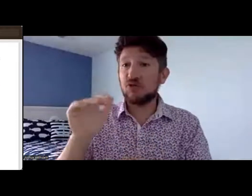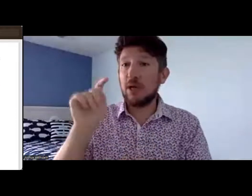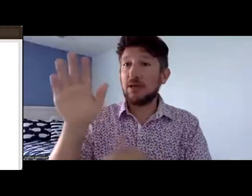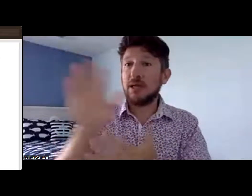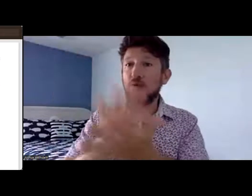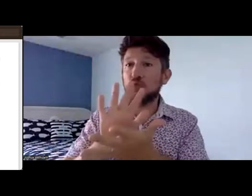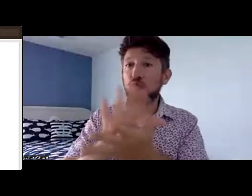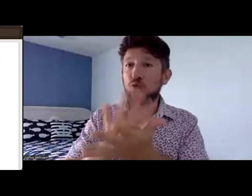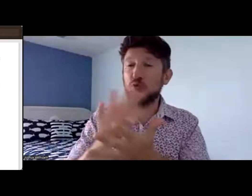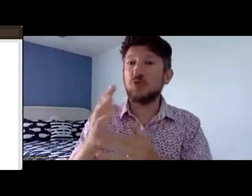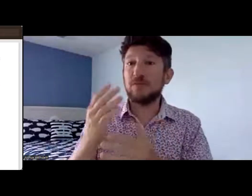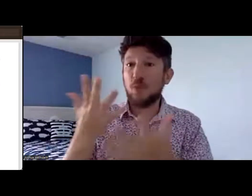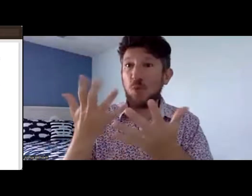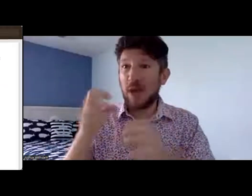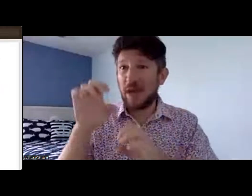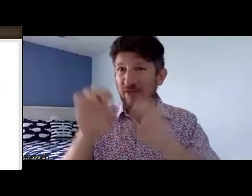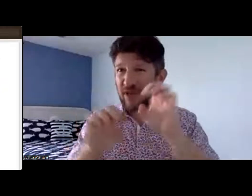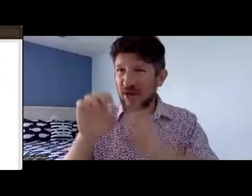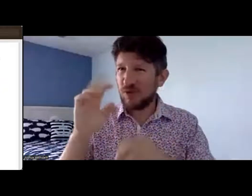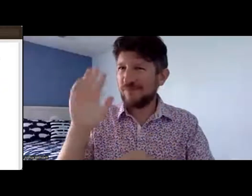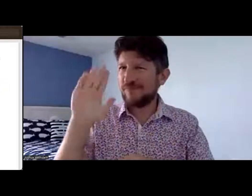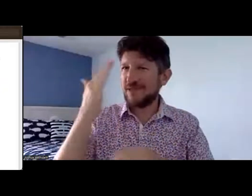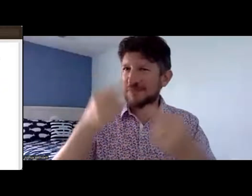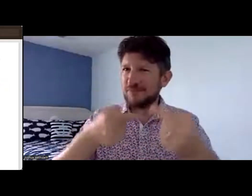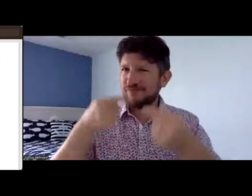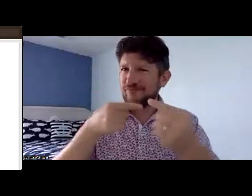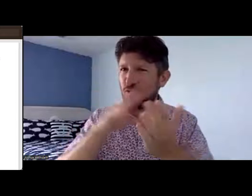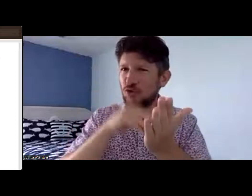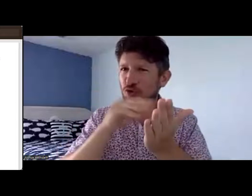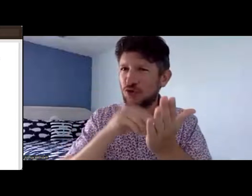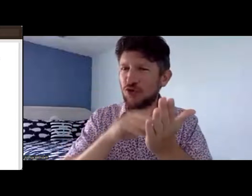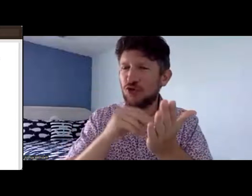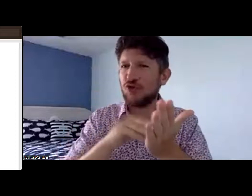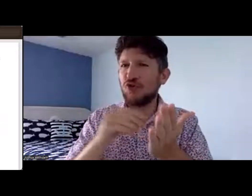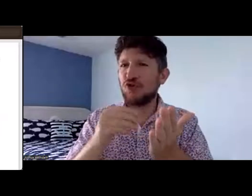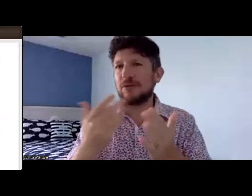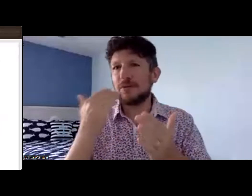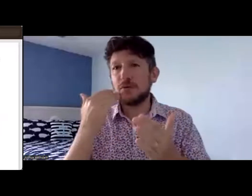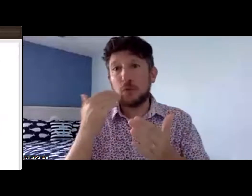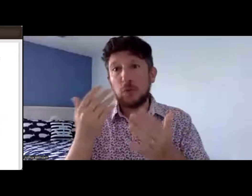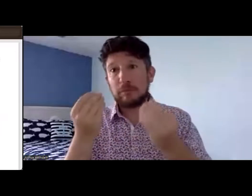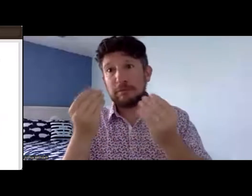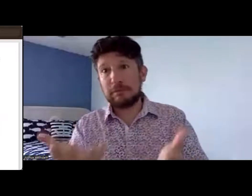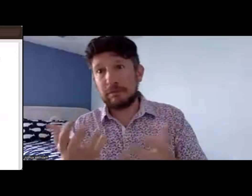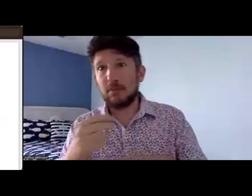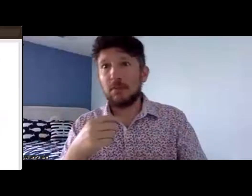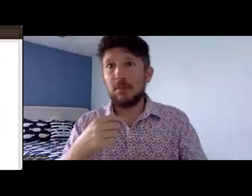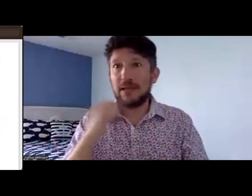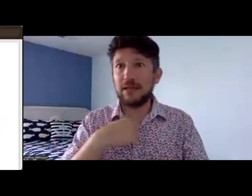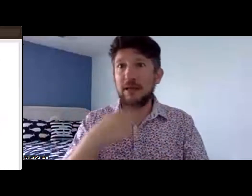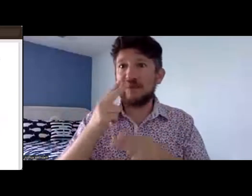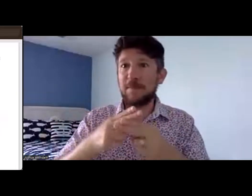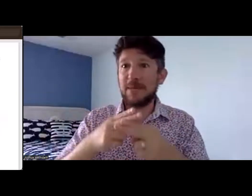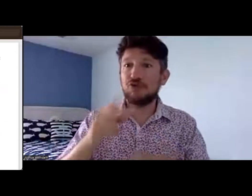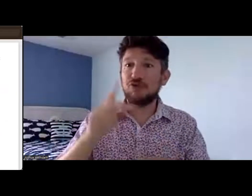team approach for working with deaf and hard of hearing children in schools. So if you want to do some sort of evaluation and you're struggling, if